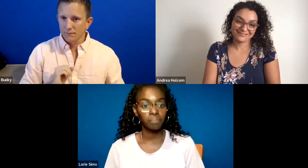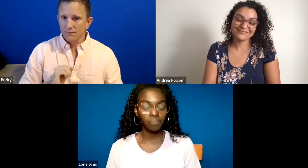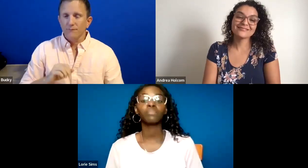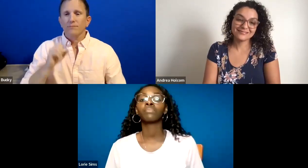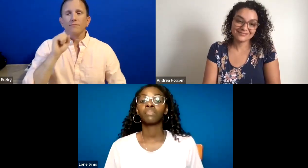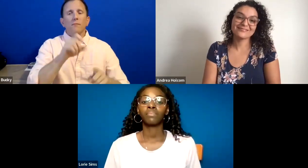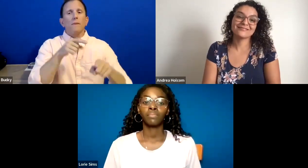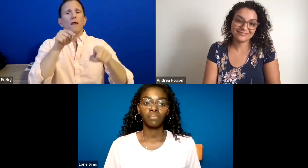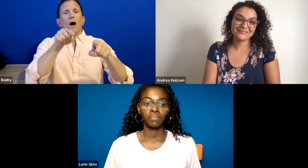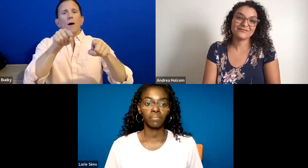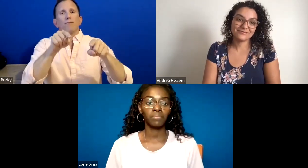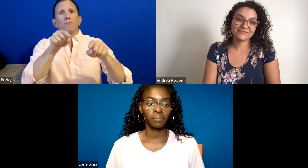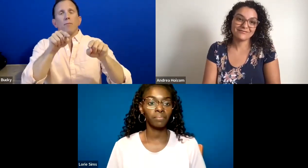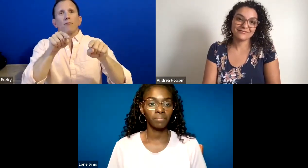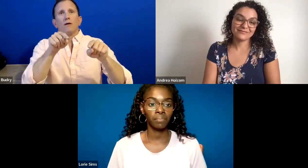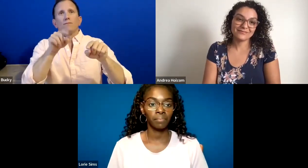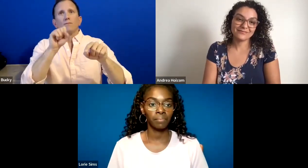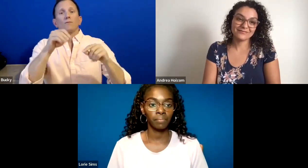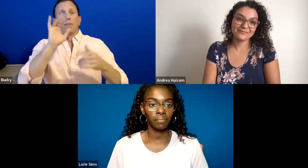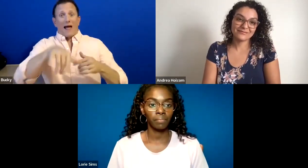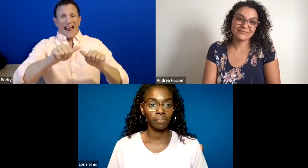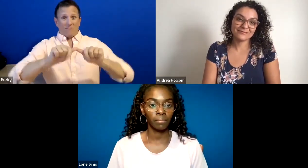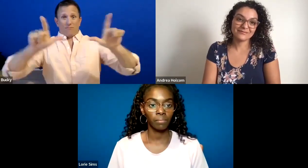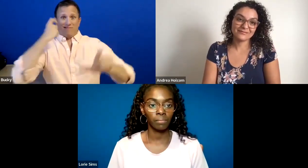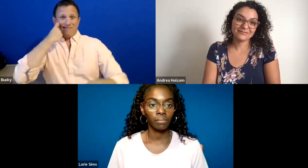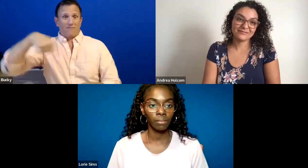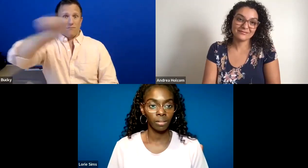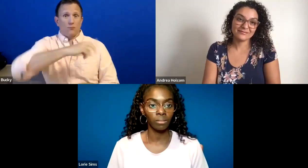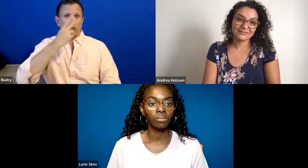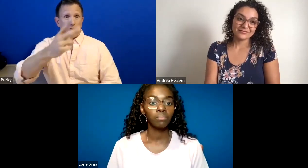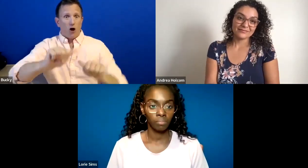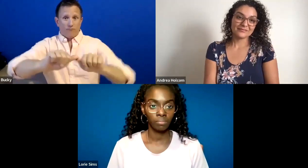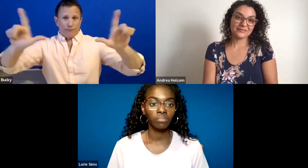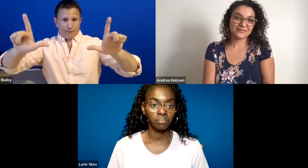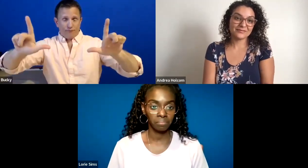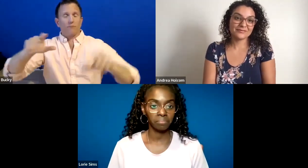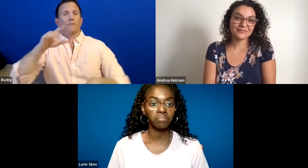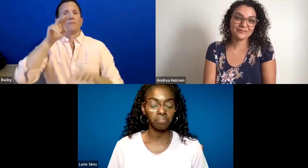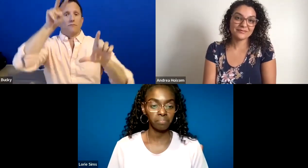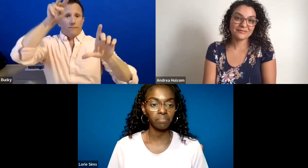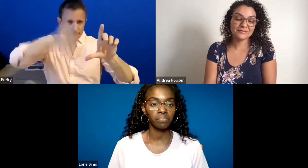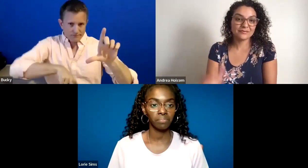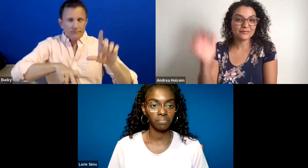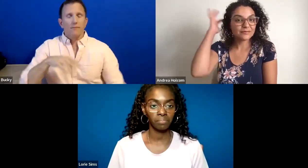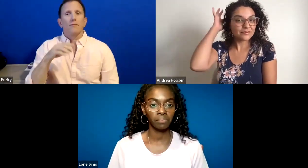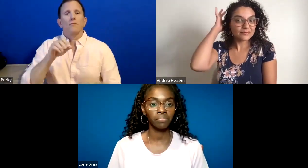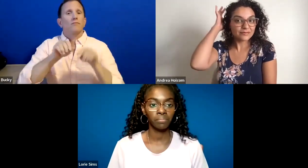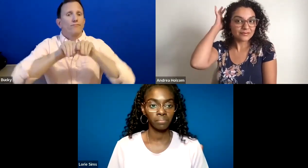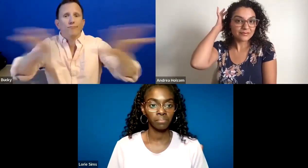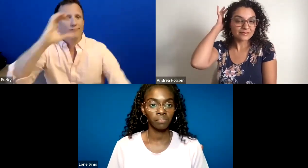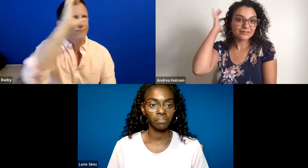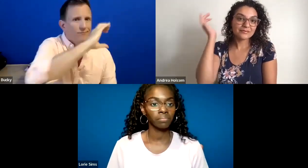was shared. And then I will wrap up with what I have to share, and then we'll move on to you, Lorie. So for those of you who just saw